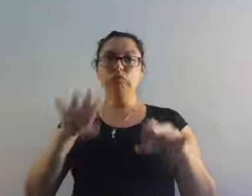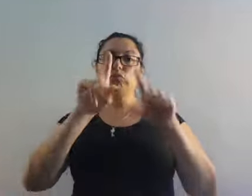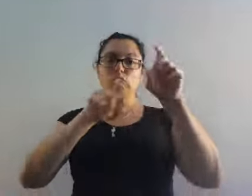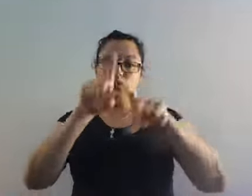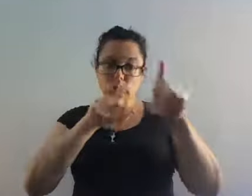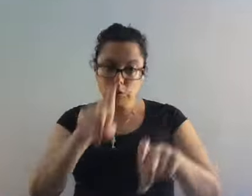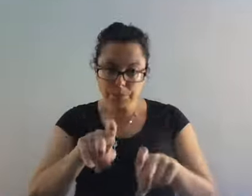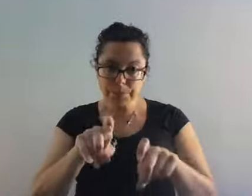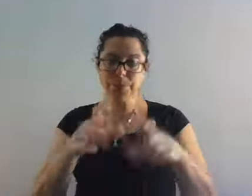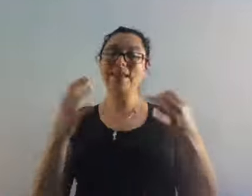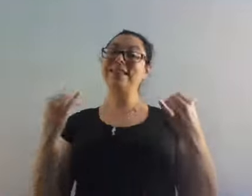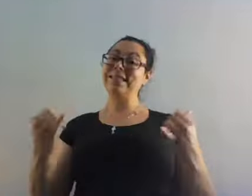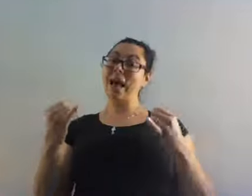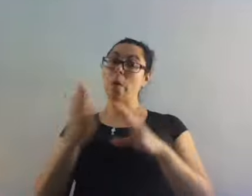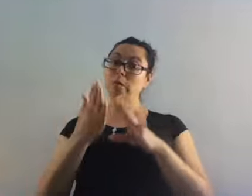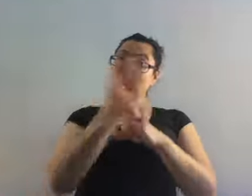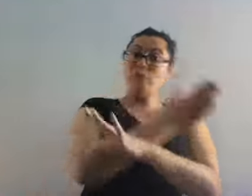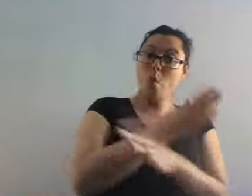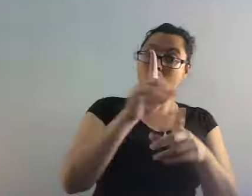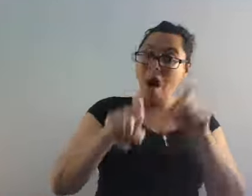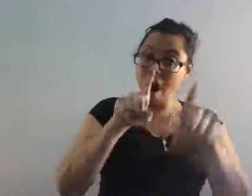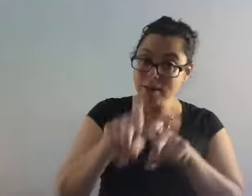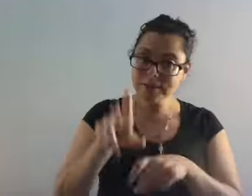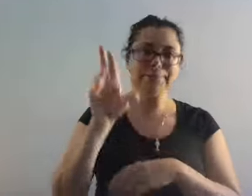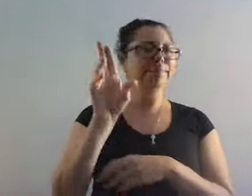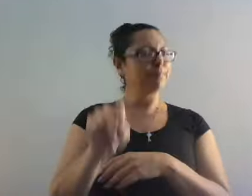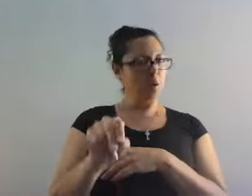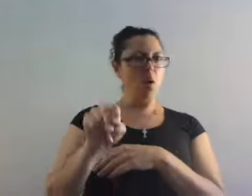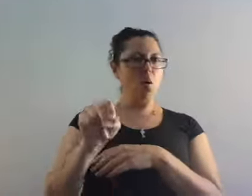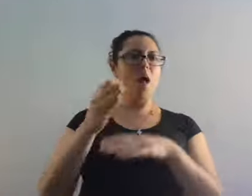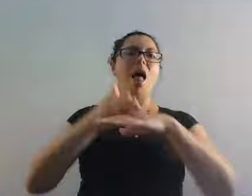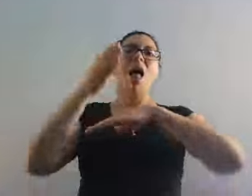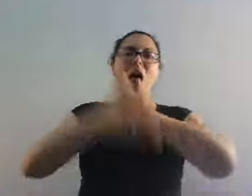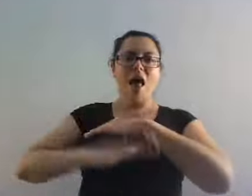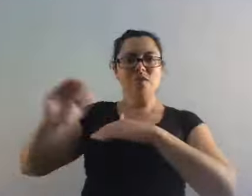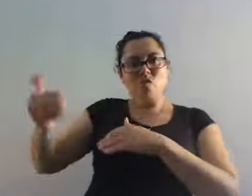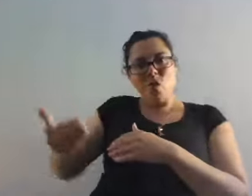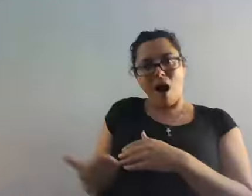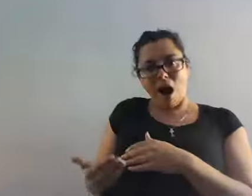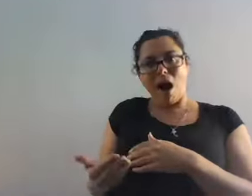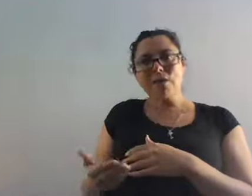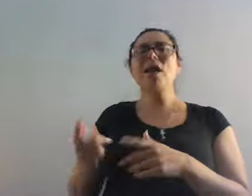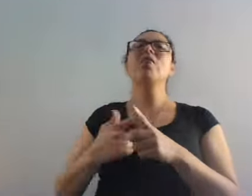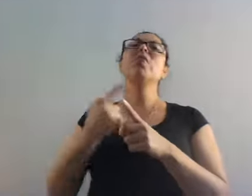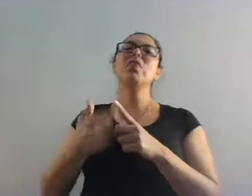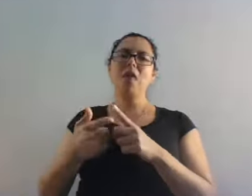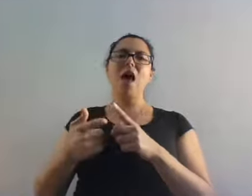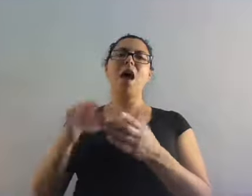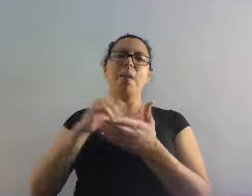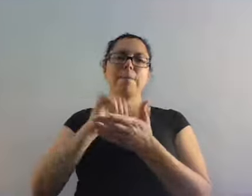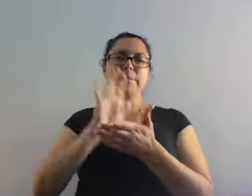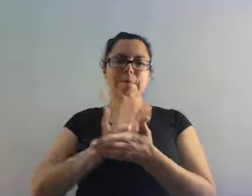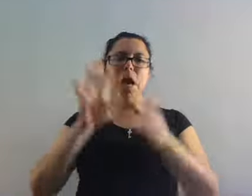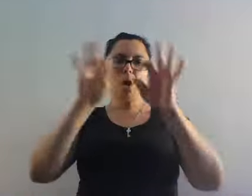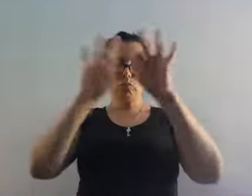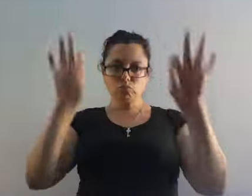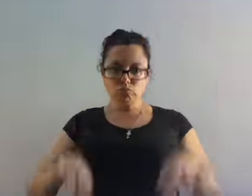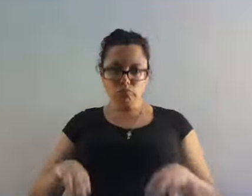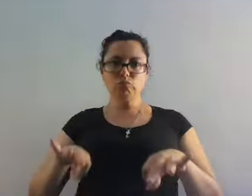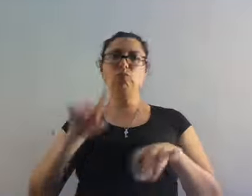against an employee, but afterwards, you can ask them if you were ever injured prior in any accident, or workers' compensation,